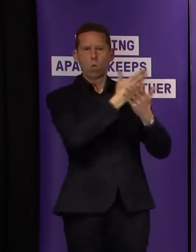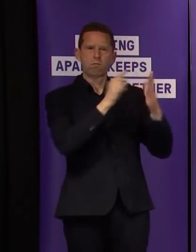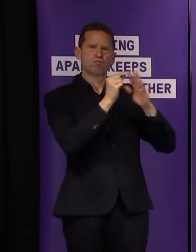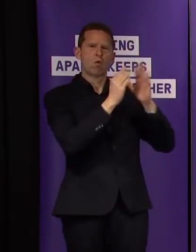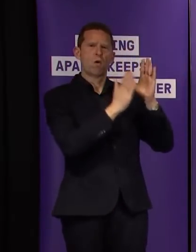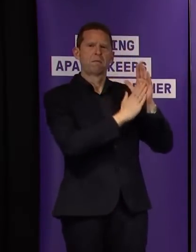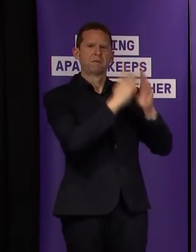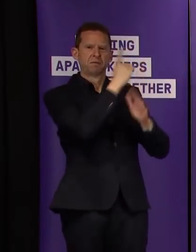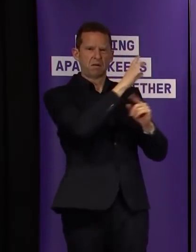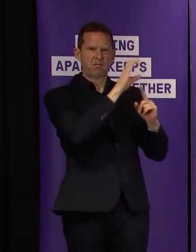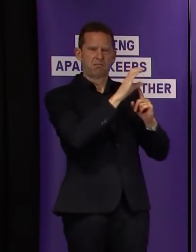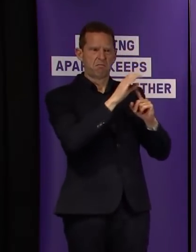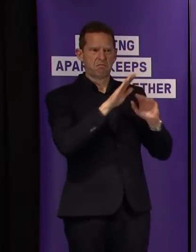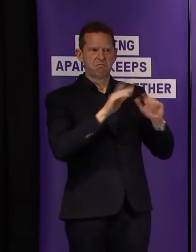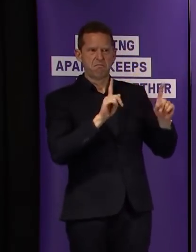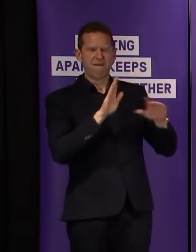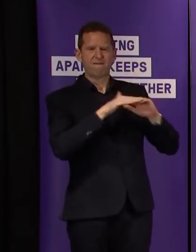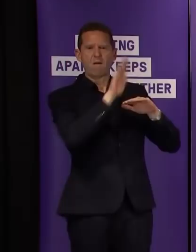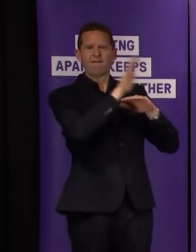about that.